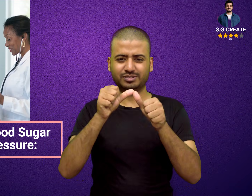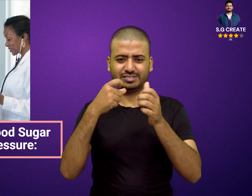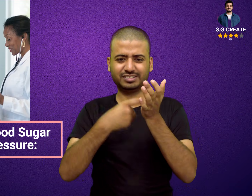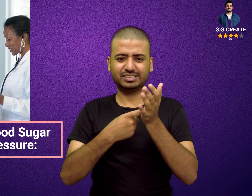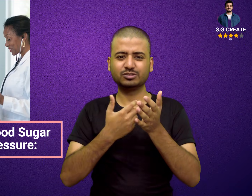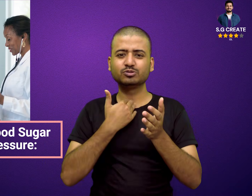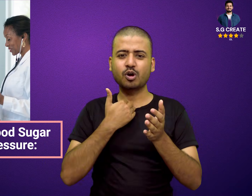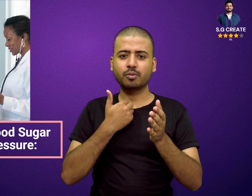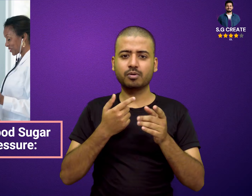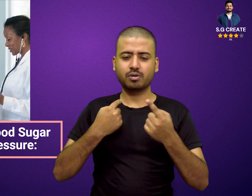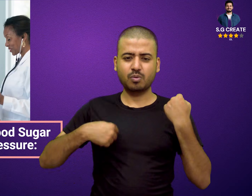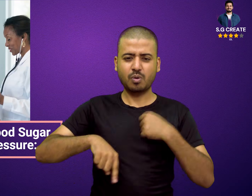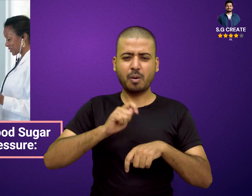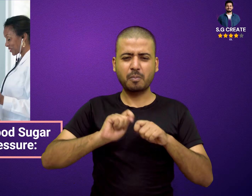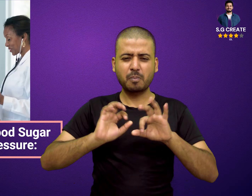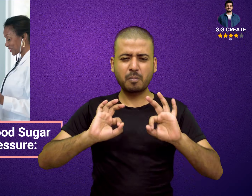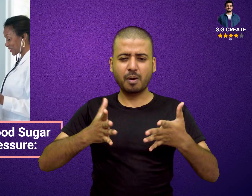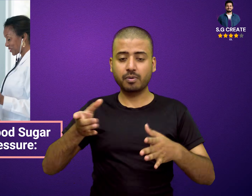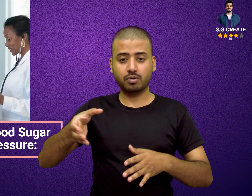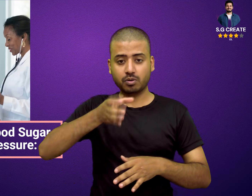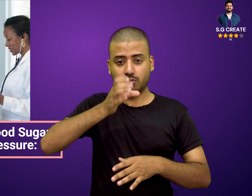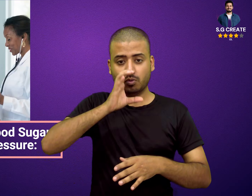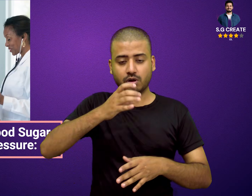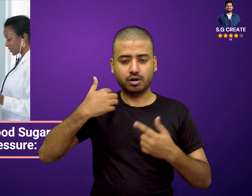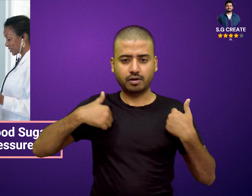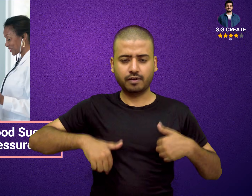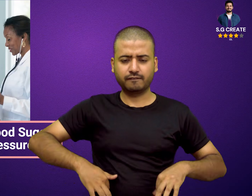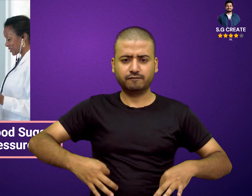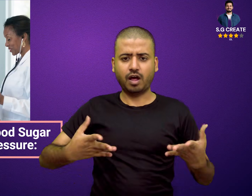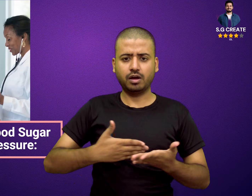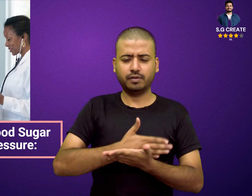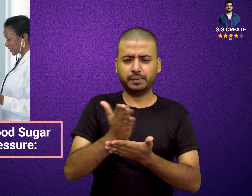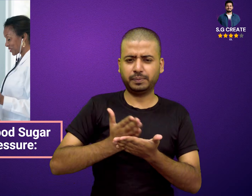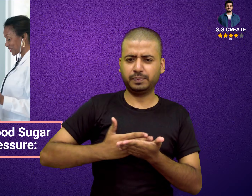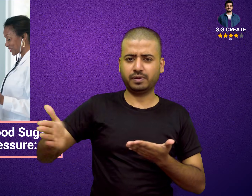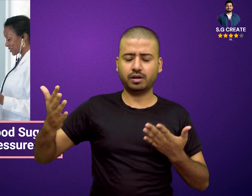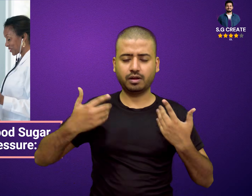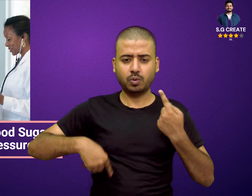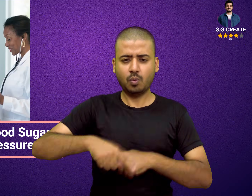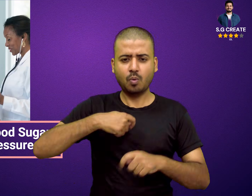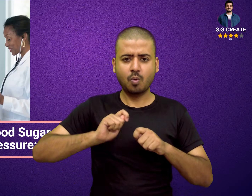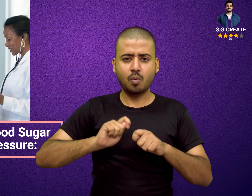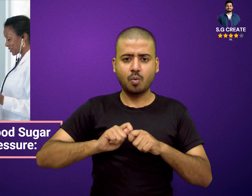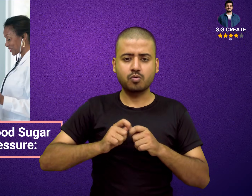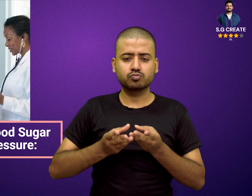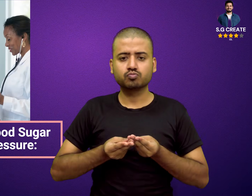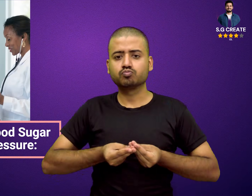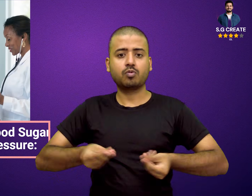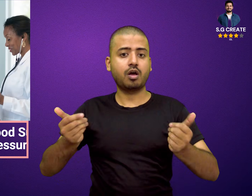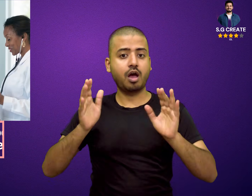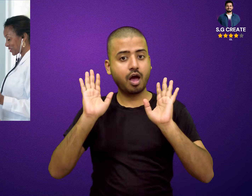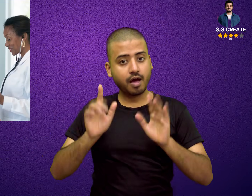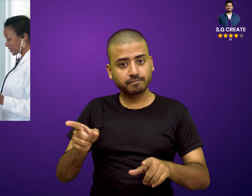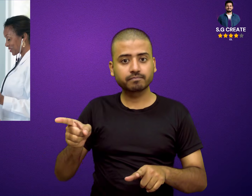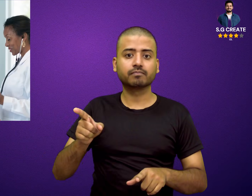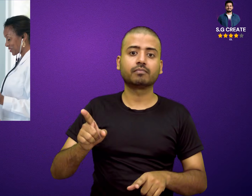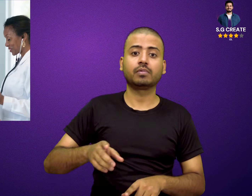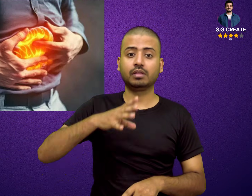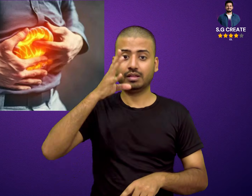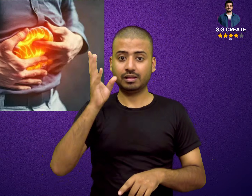warning. While commercial products like Gremium banana stem water or fresh home-blended juice are highly nutritious, health experts strongly